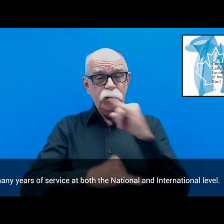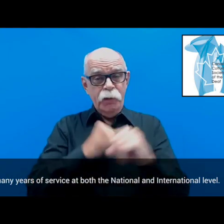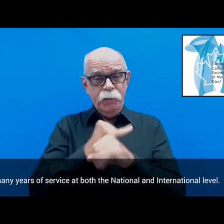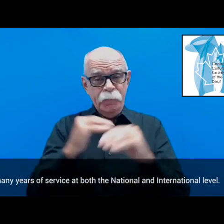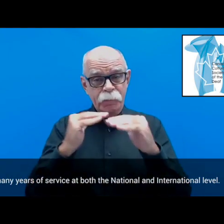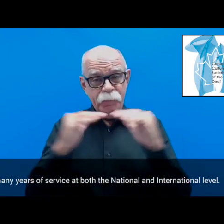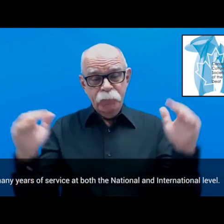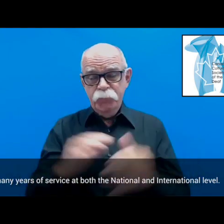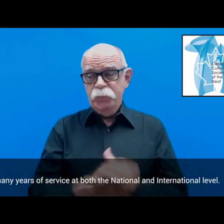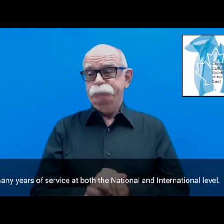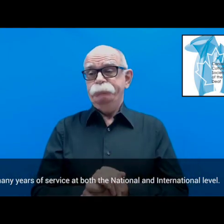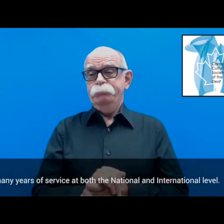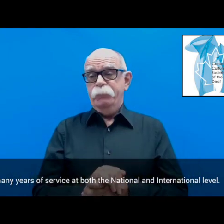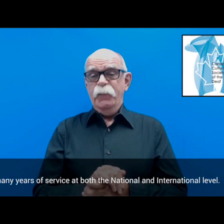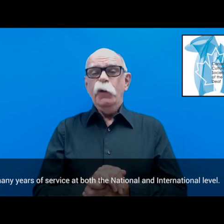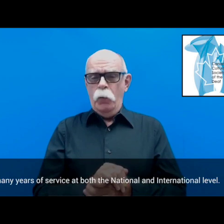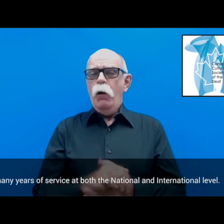and international level.